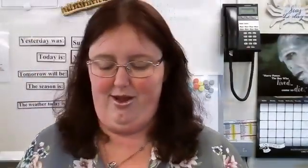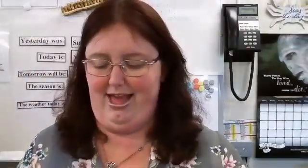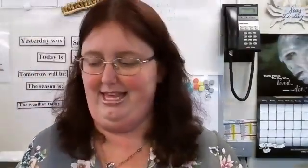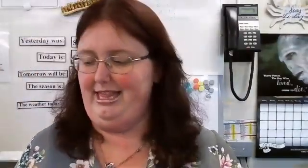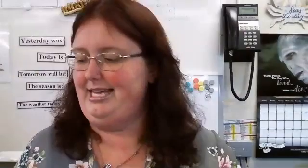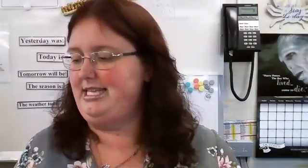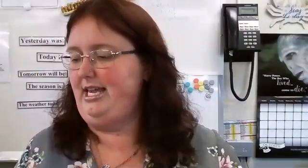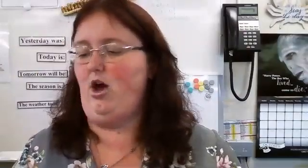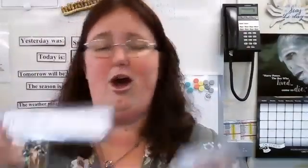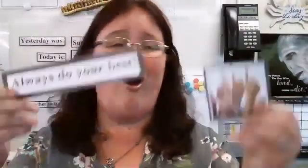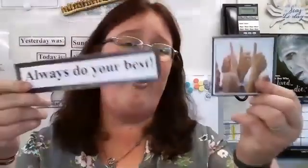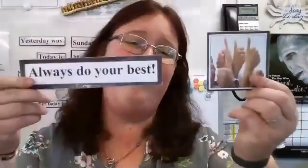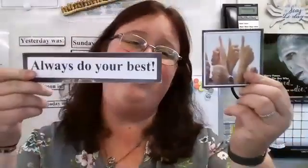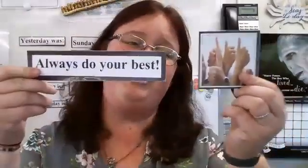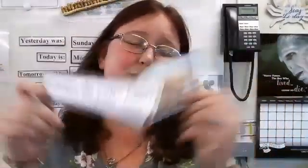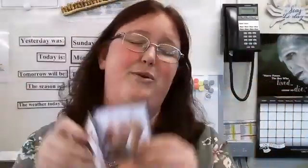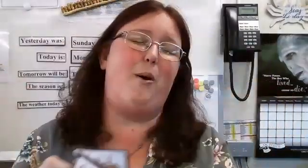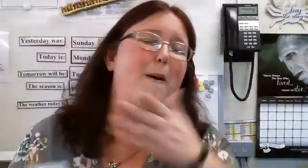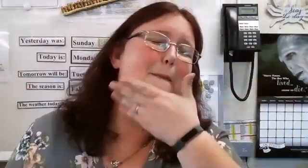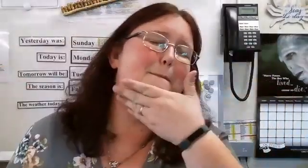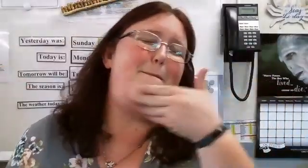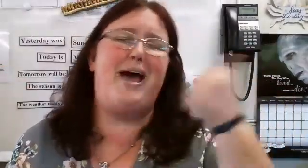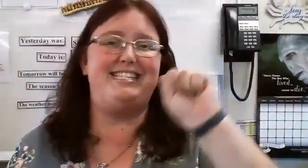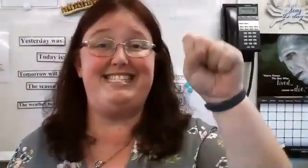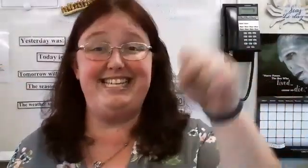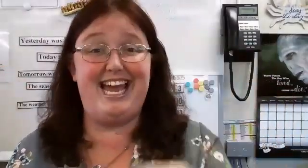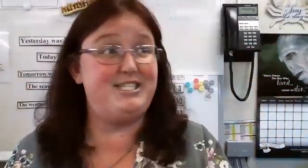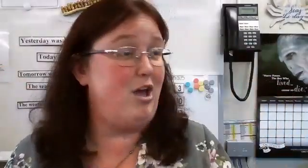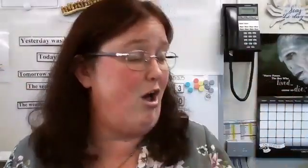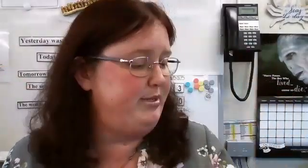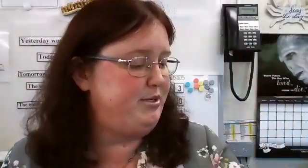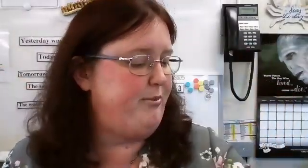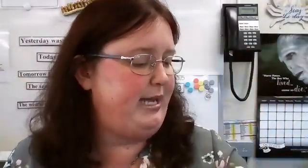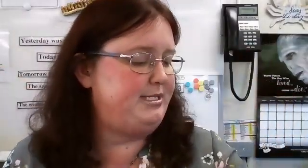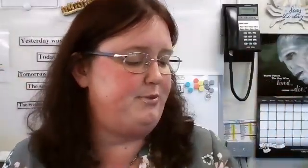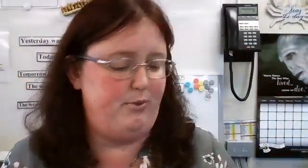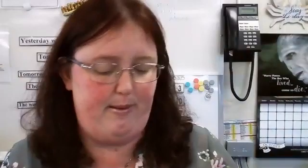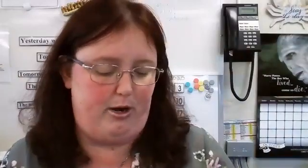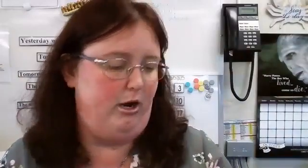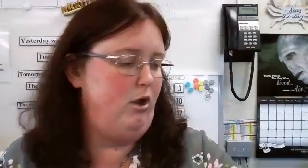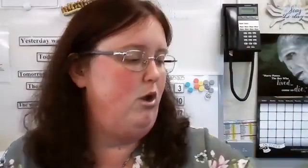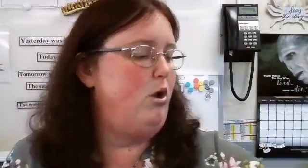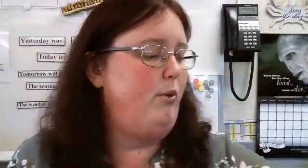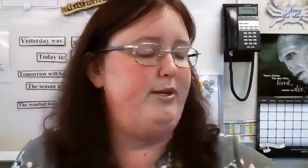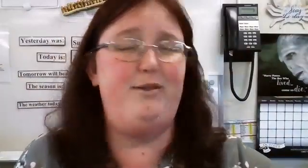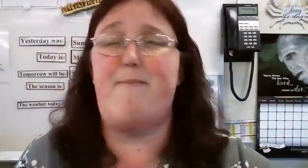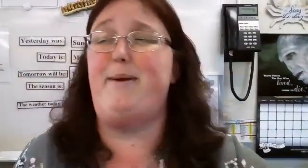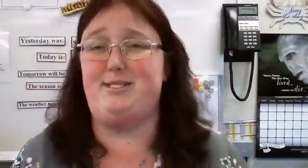And then lastly, always do your best. Yes, always do your best. Remember, we do the best